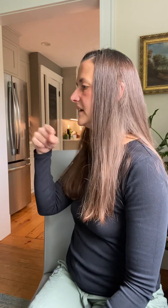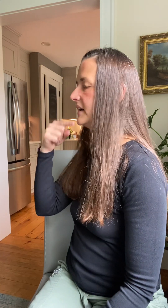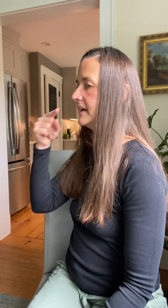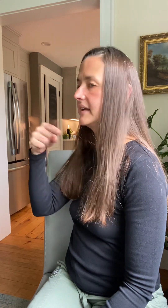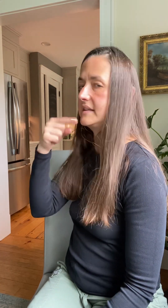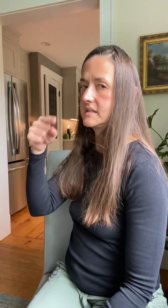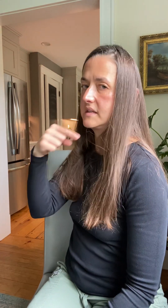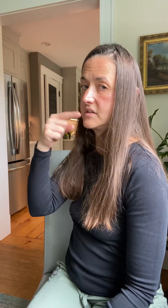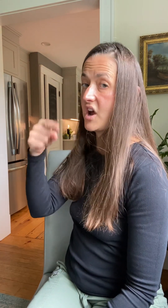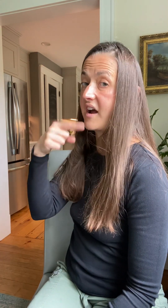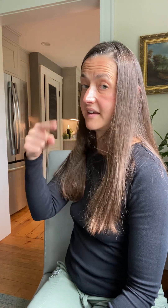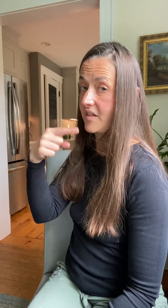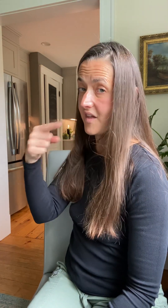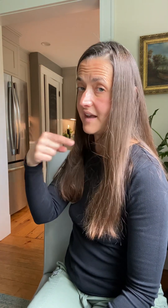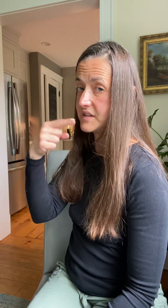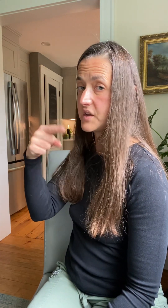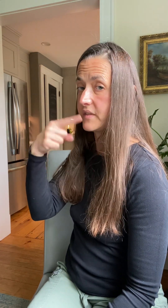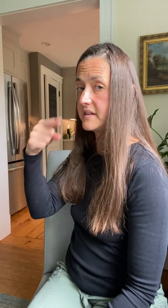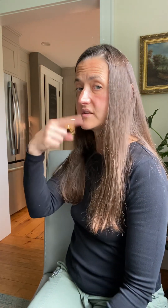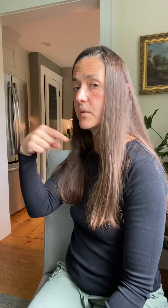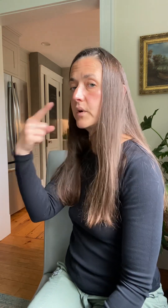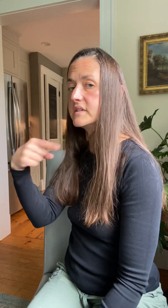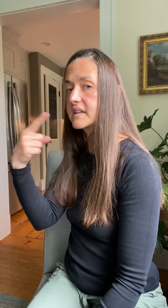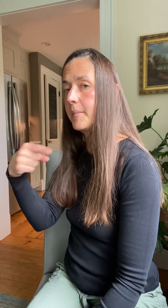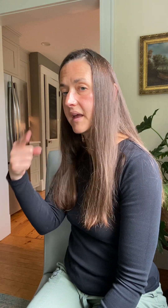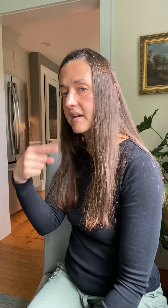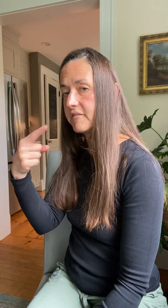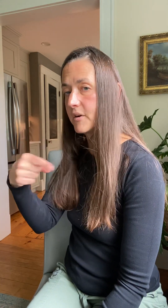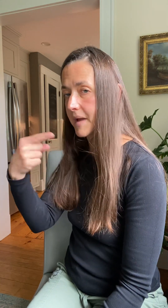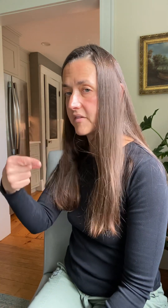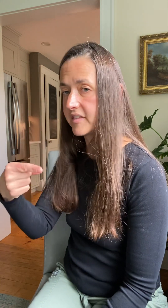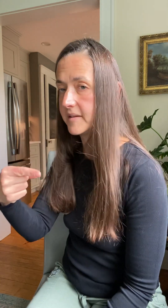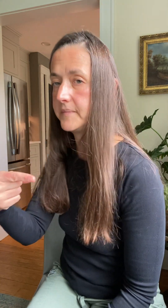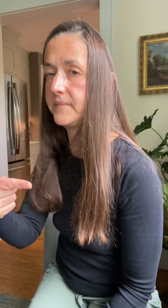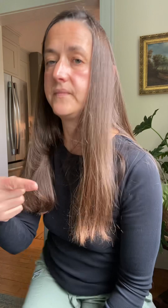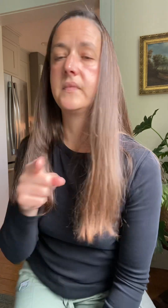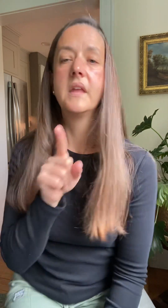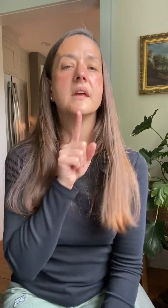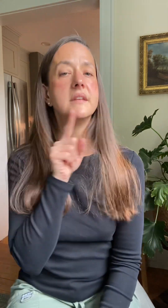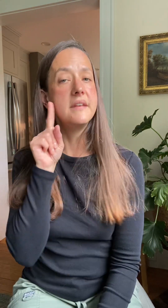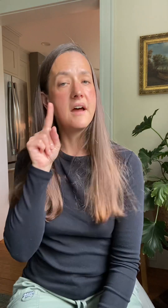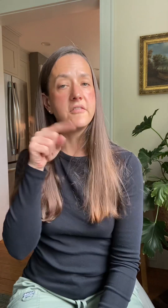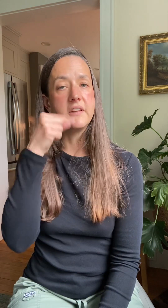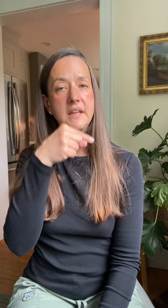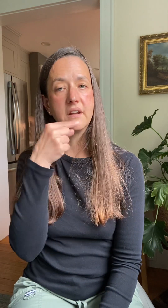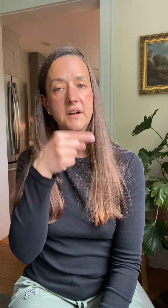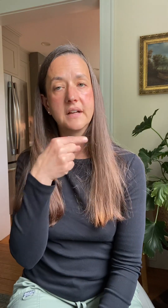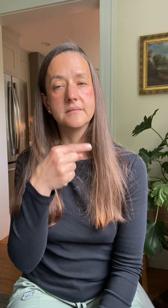hearing is talking a lot. So these are the words coming out of their mouth. Deaf and hearing.